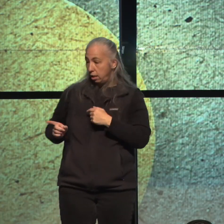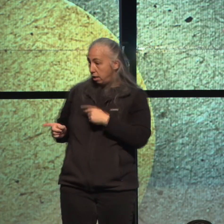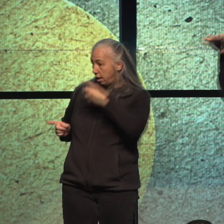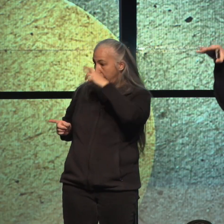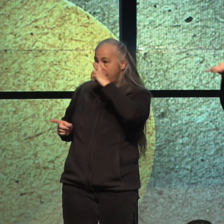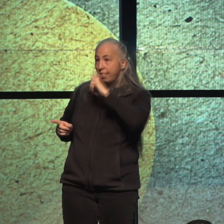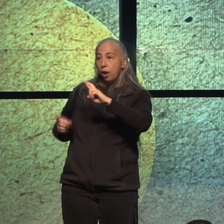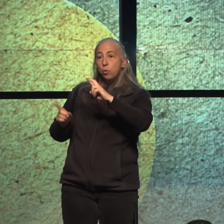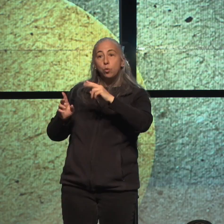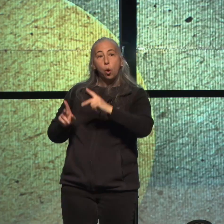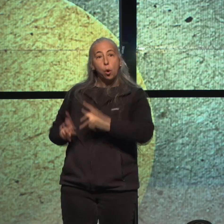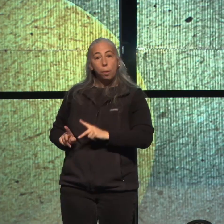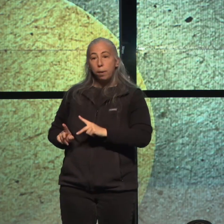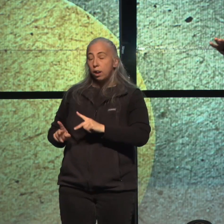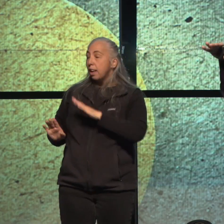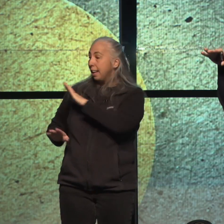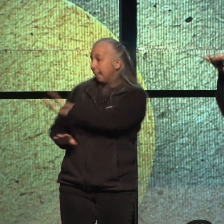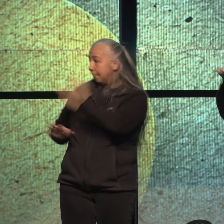makes you all.